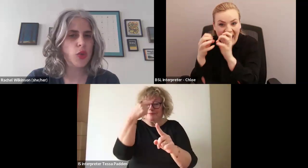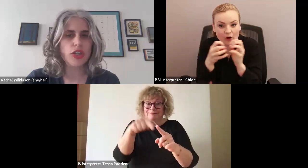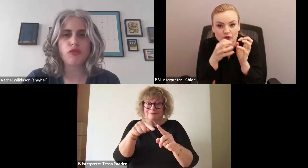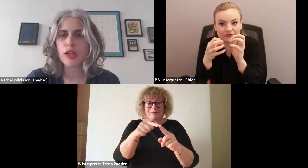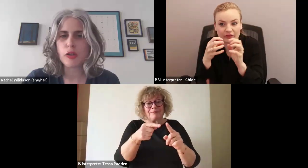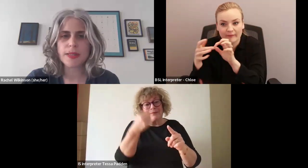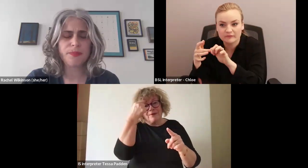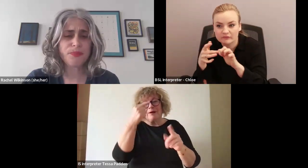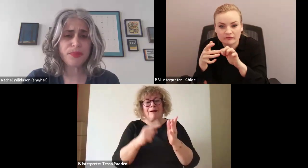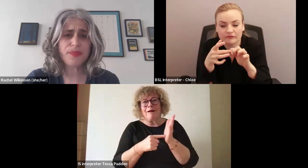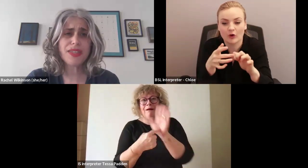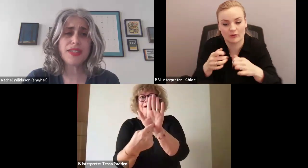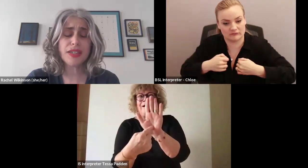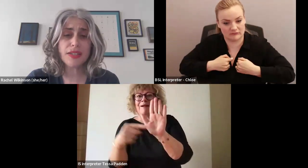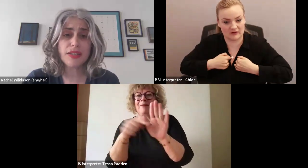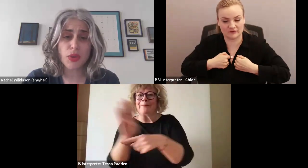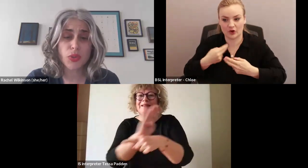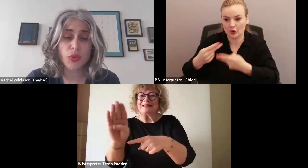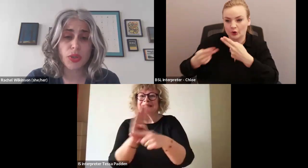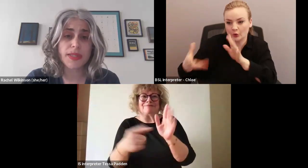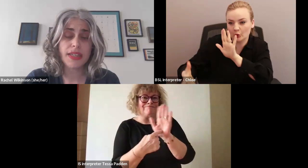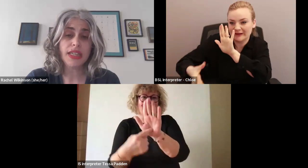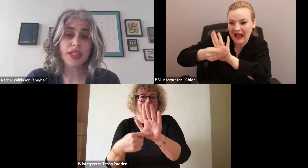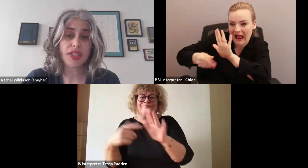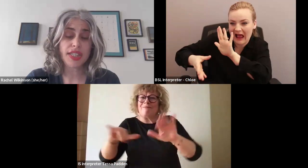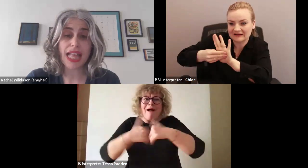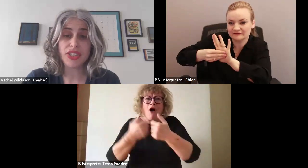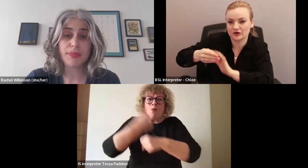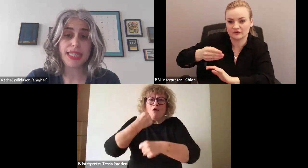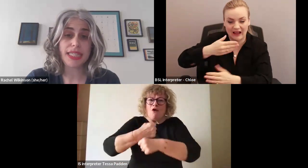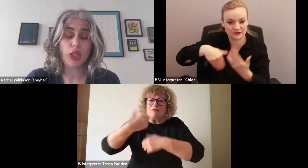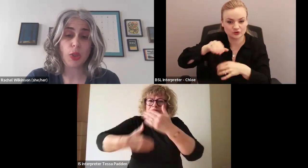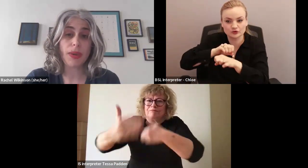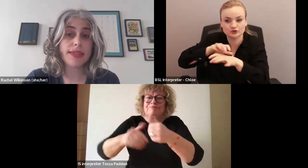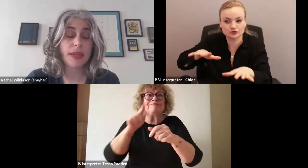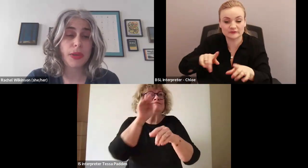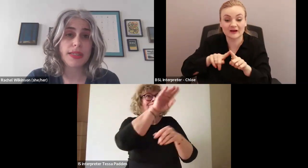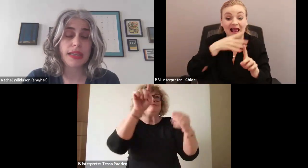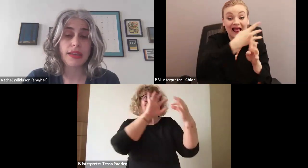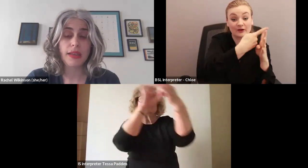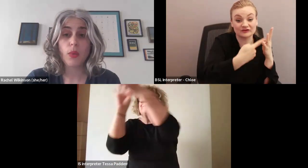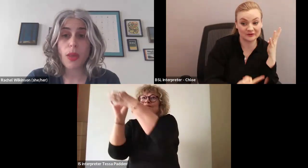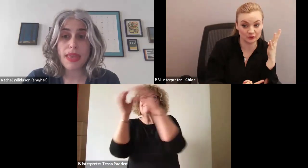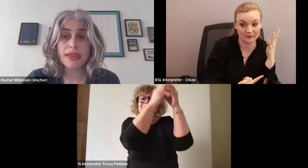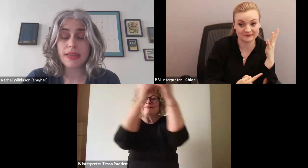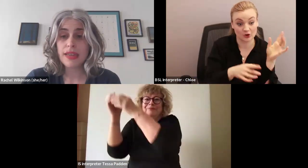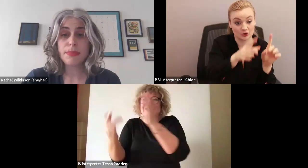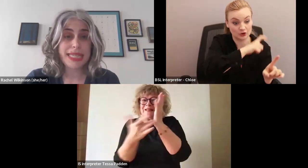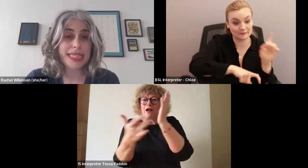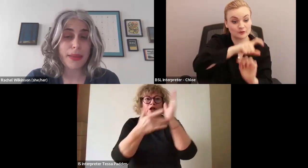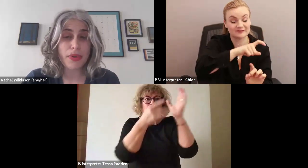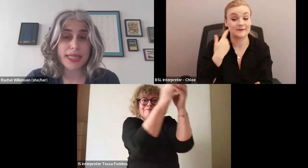ads, news, and reels. Certain social groups, such as LGBTQ+ community,